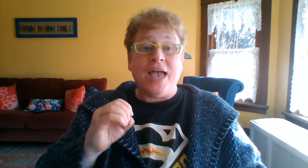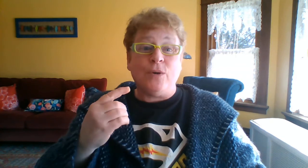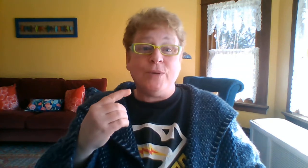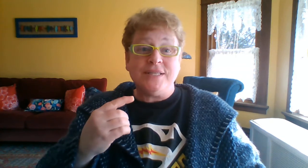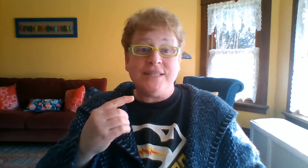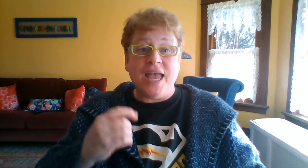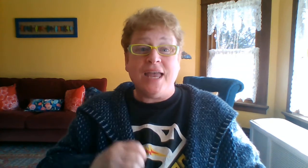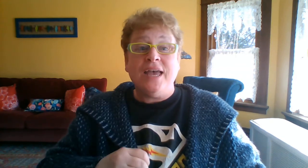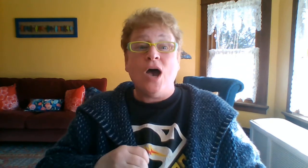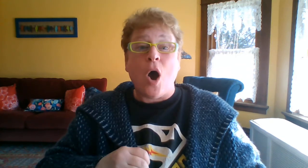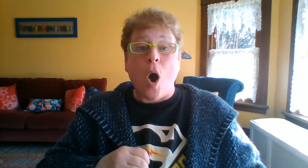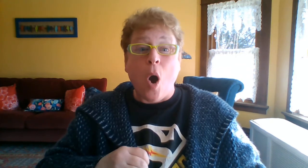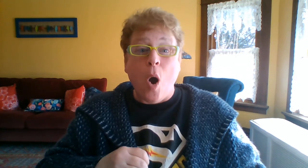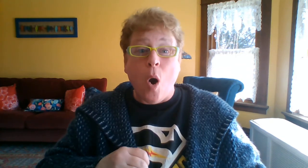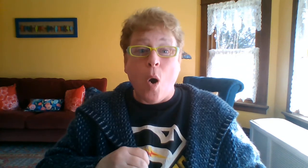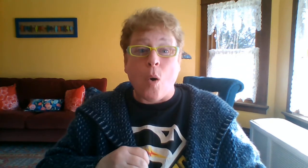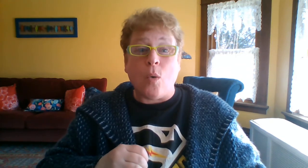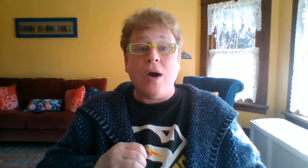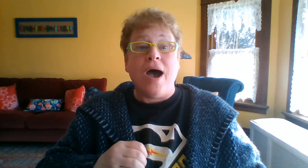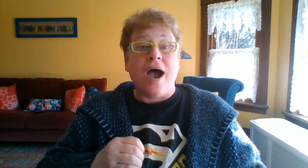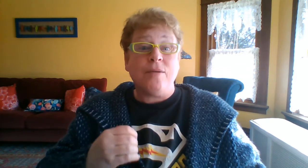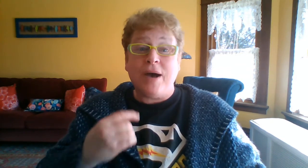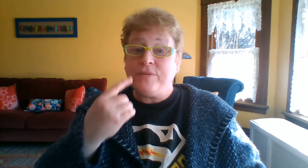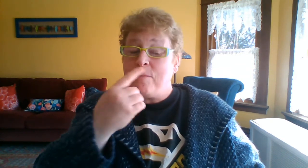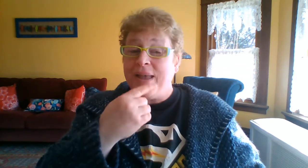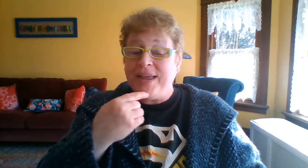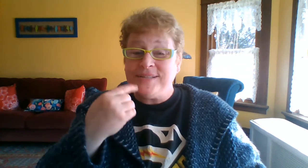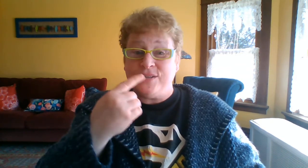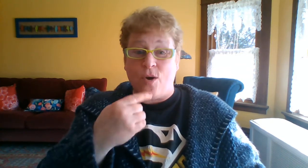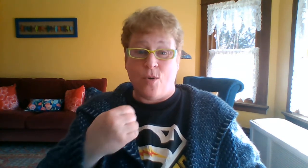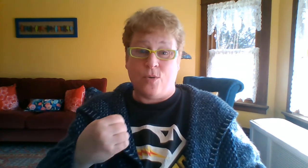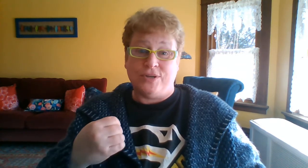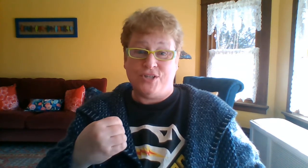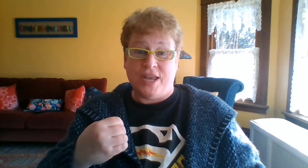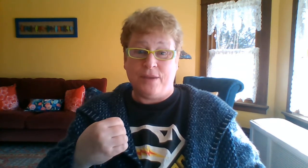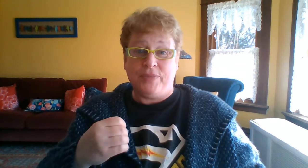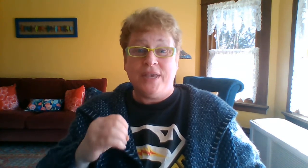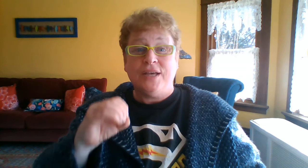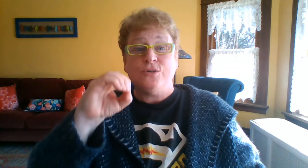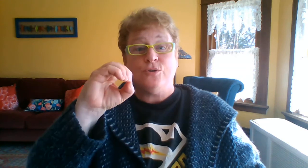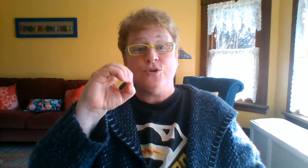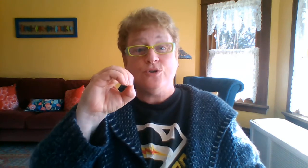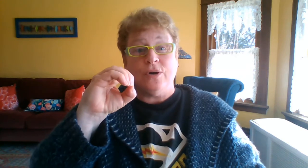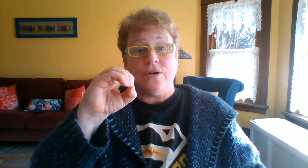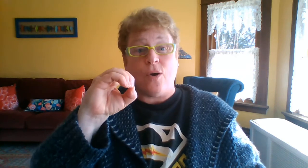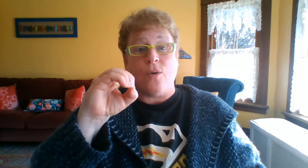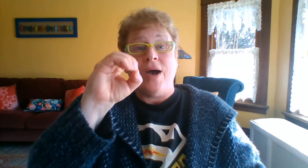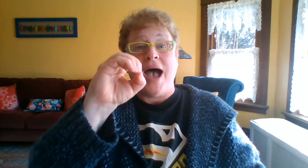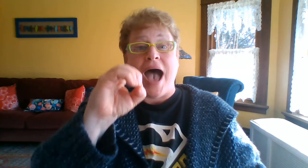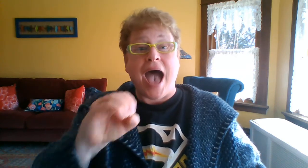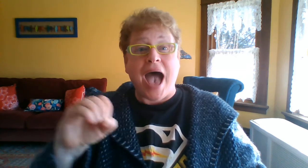when we say O, our mouth makes an O shape. So short O,